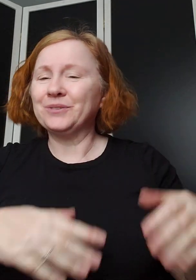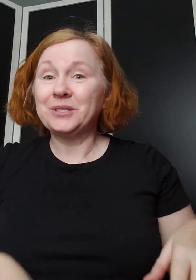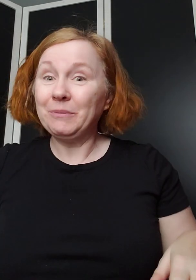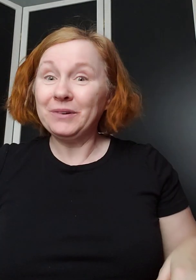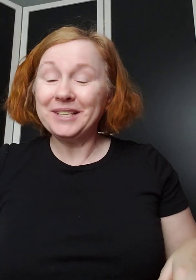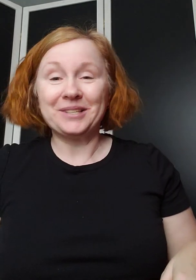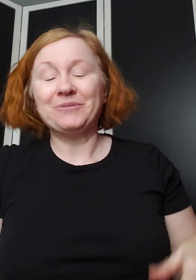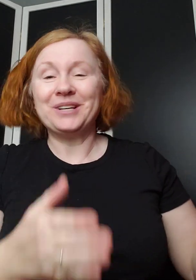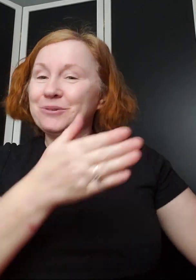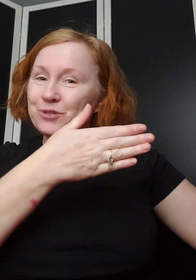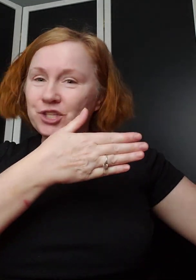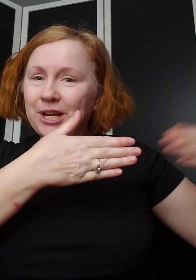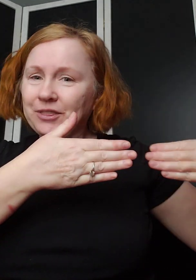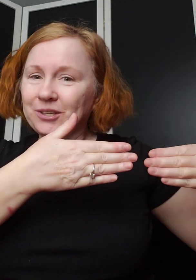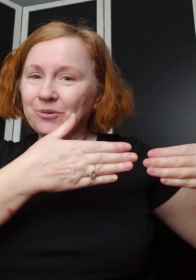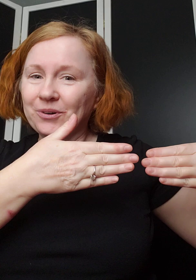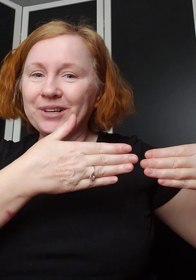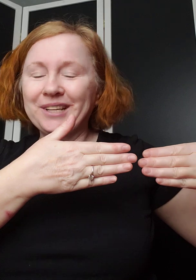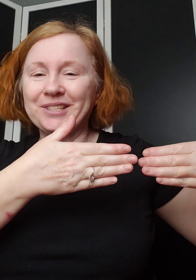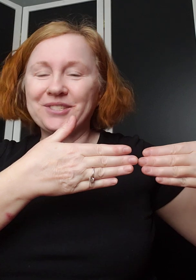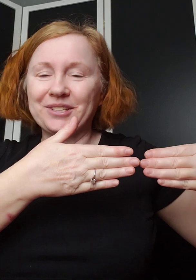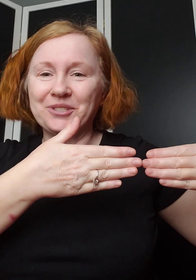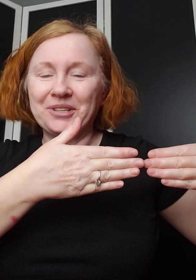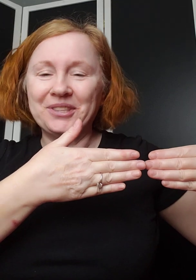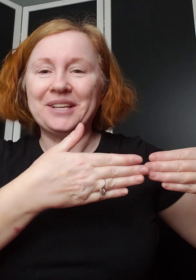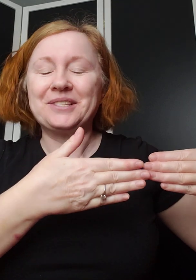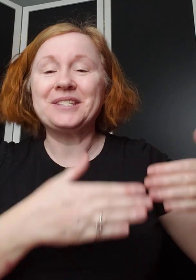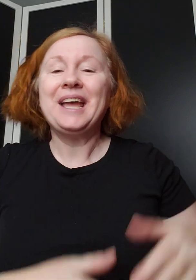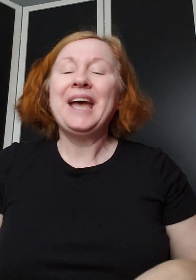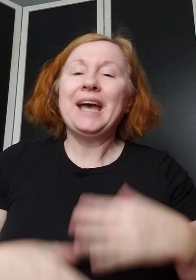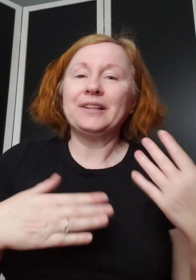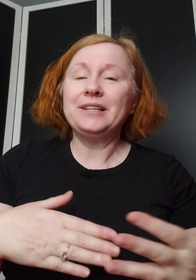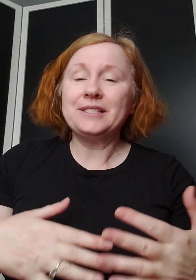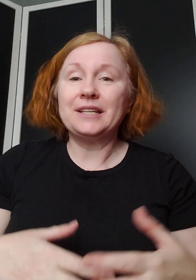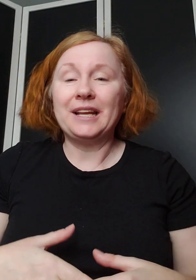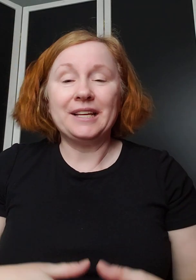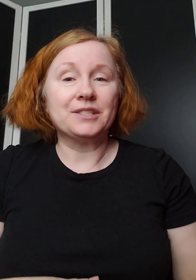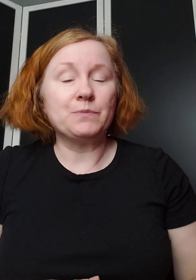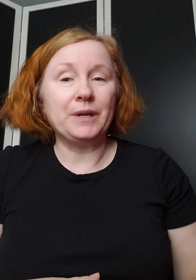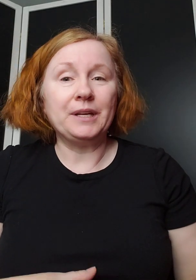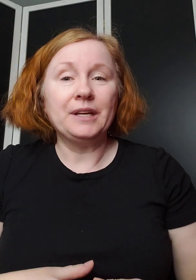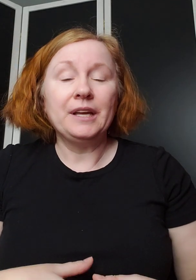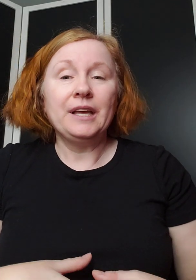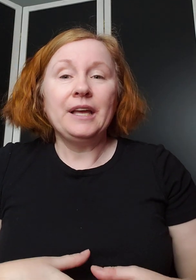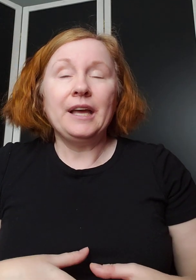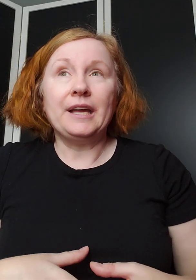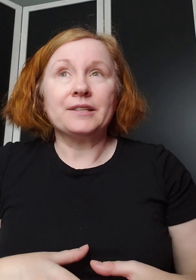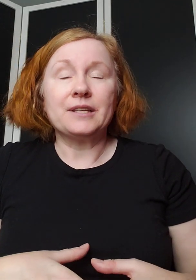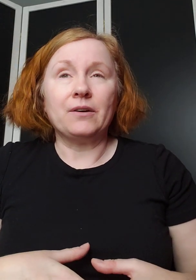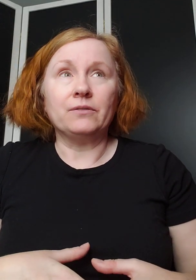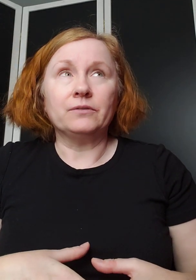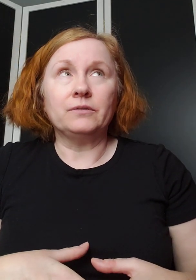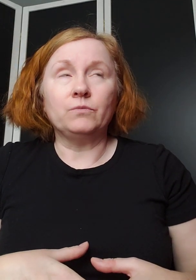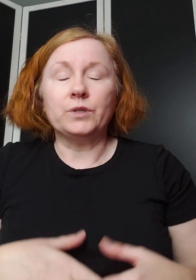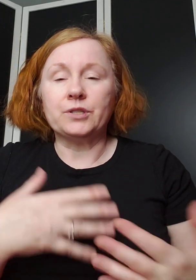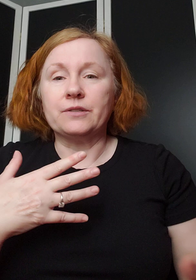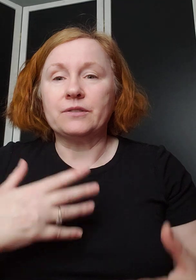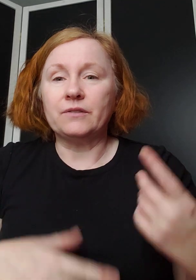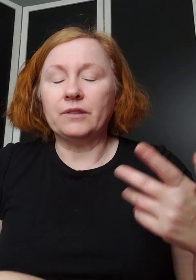some reason, when you shut the door, it is such like this. At least in hand speak ASL, which is